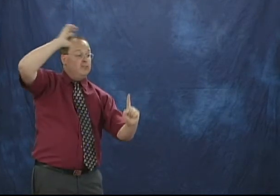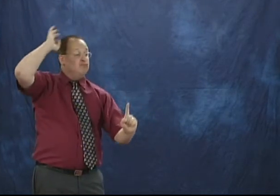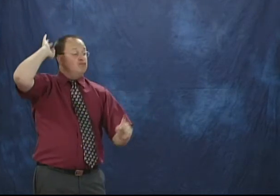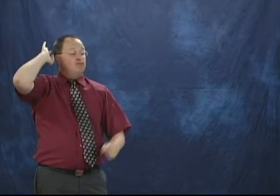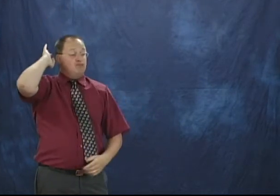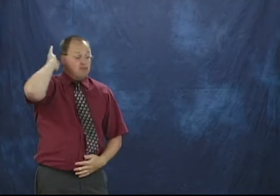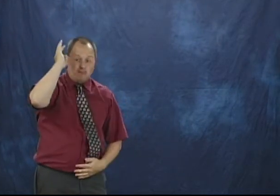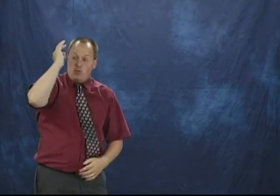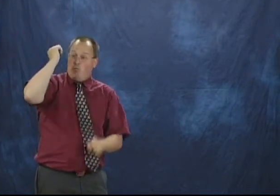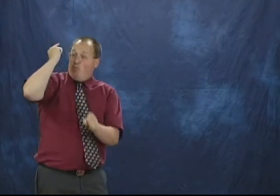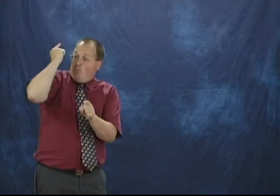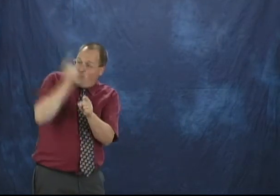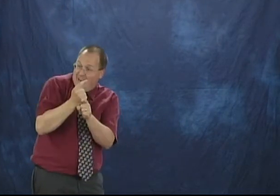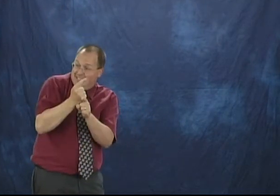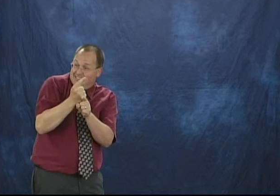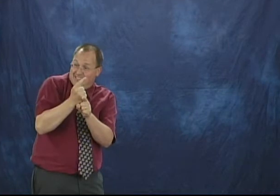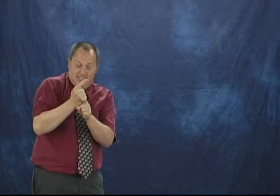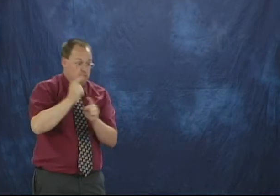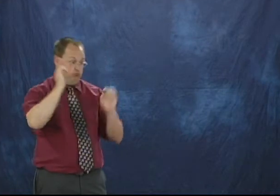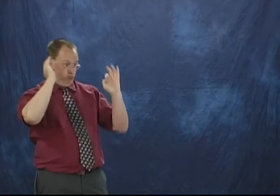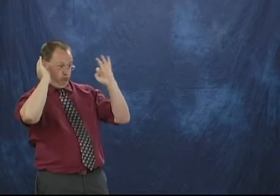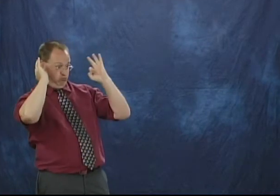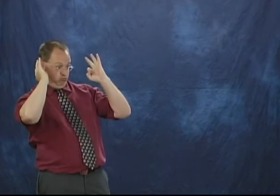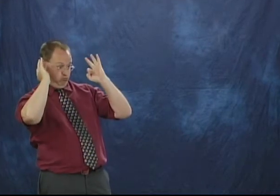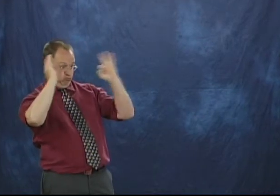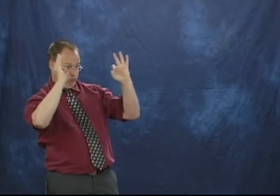condition before God.